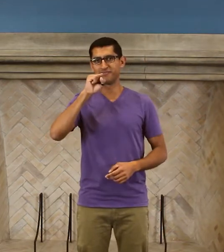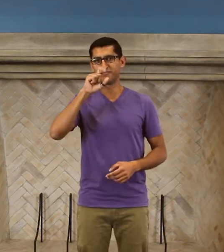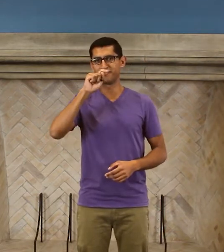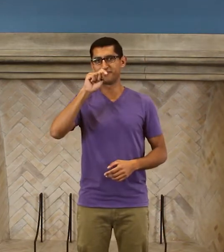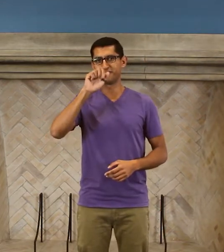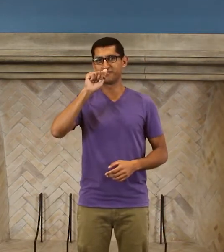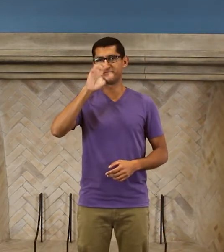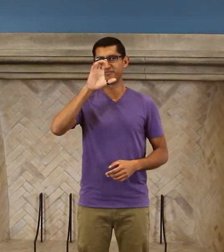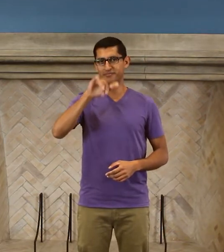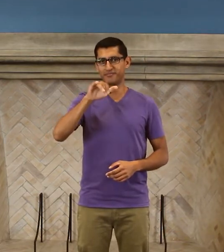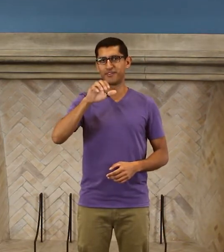Her name is Stacy